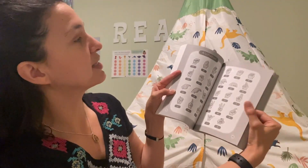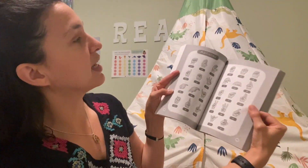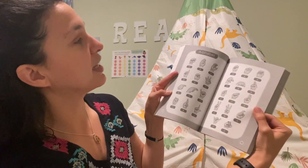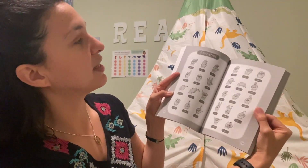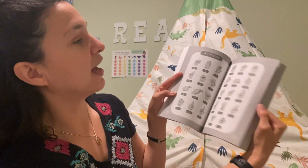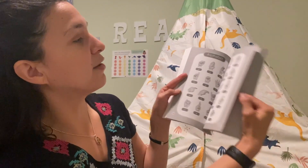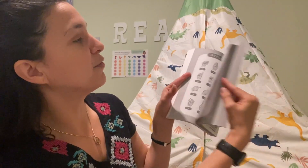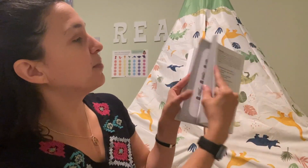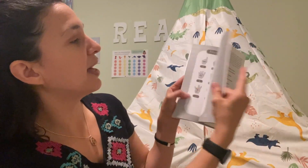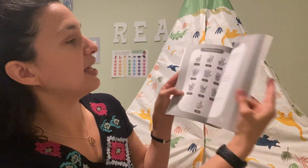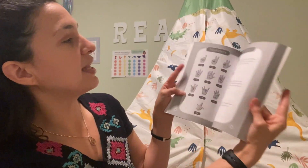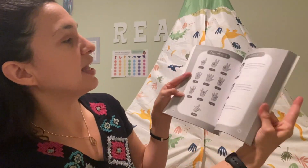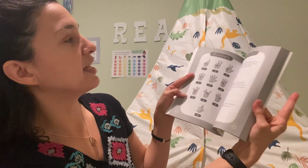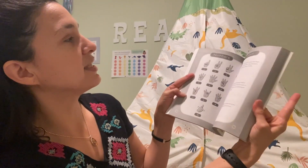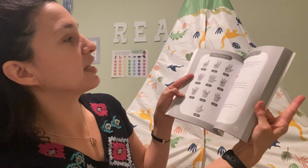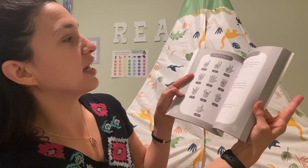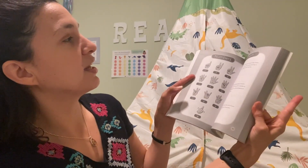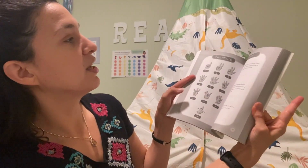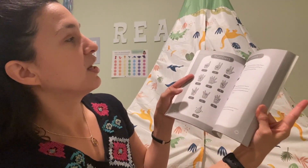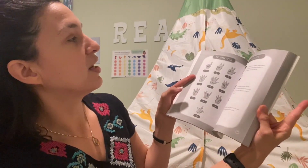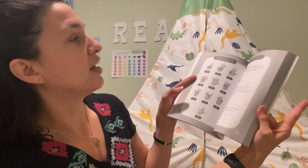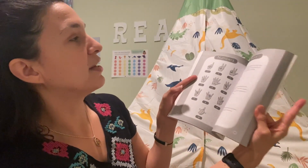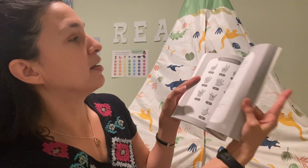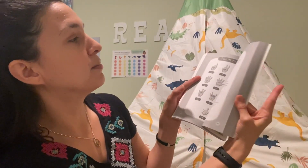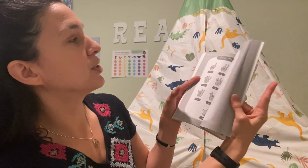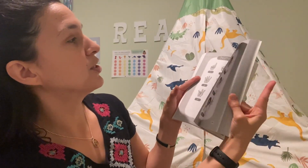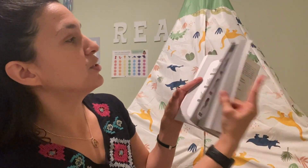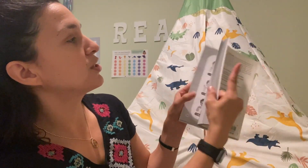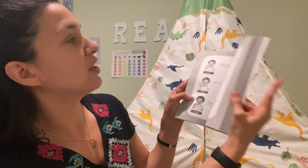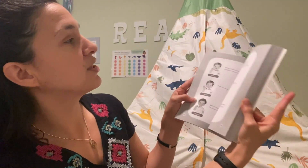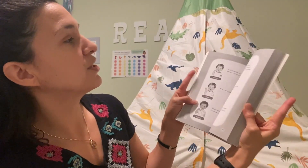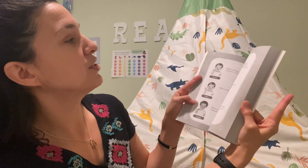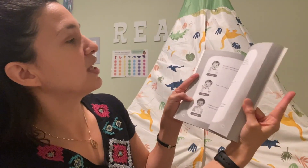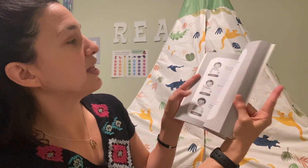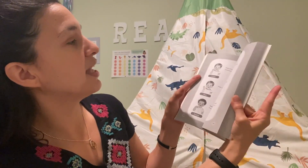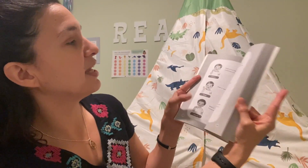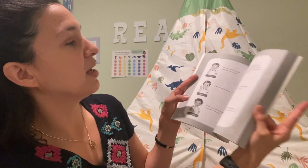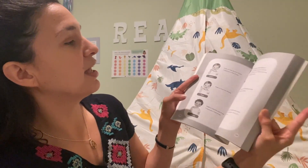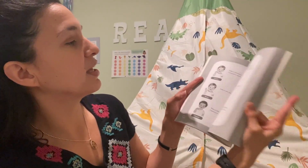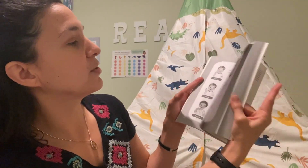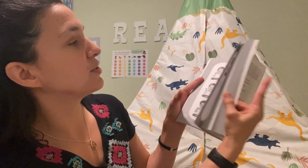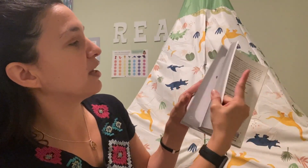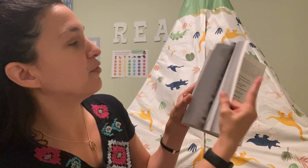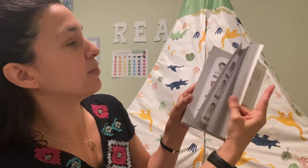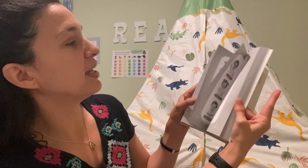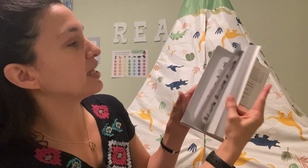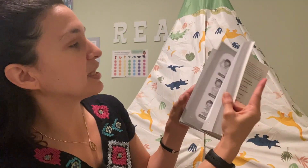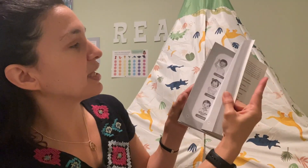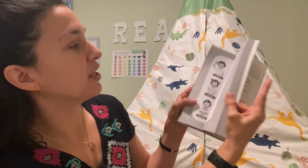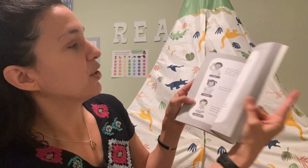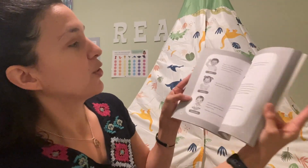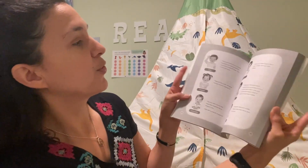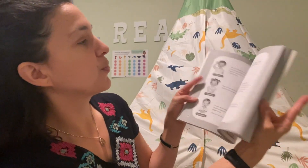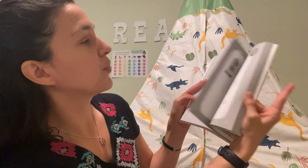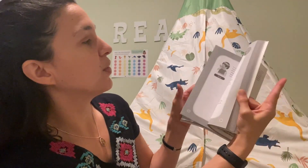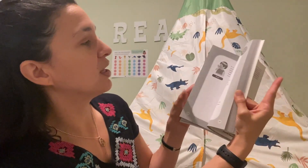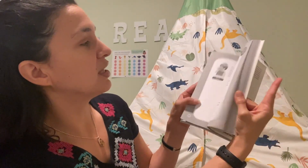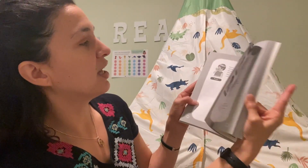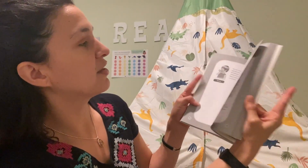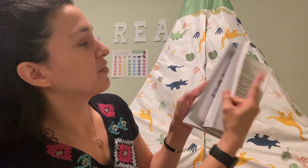got the alphabet, and then it's got numbers, colors, and then it goes alphabetically through a lot of